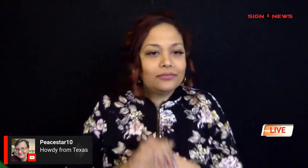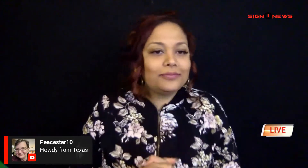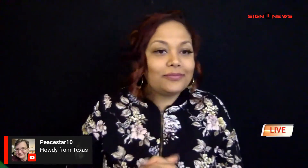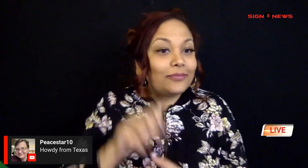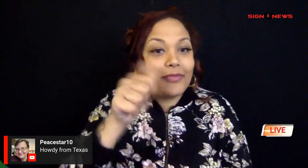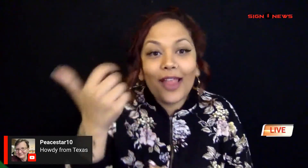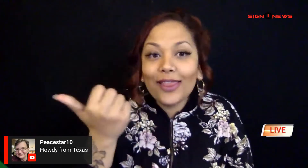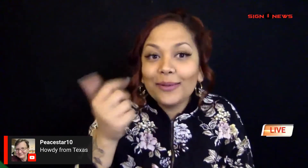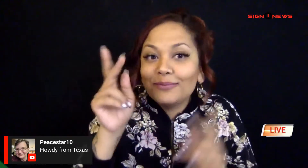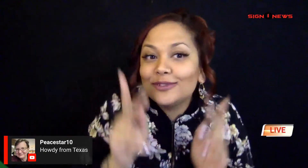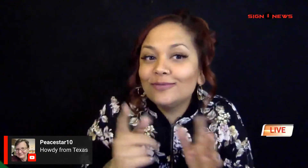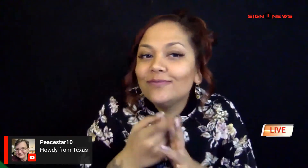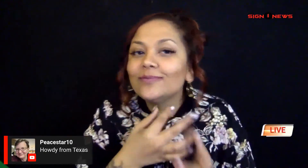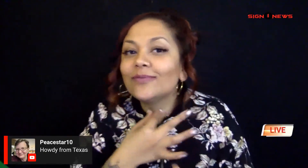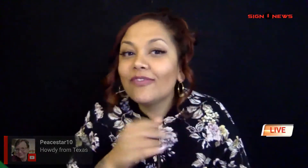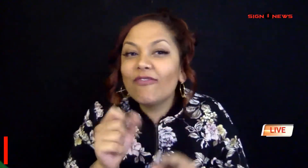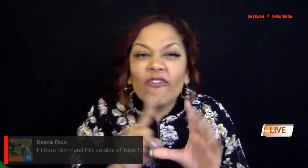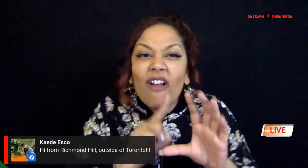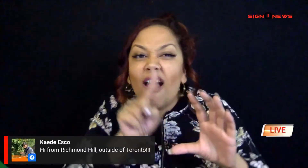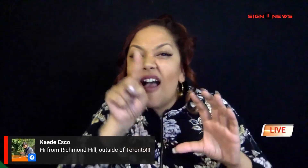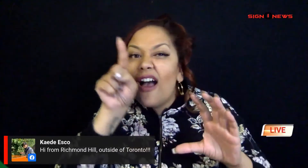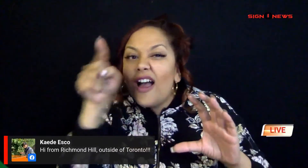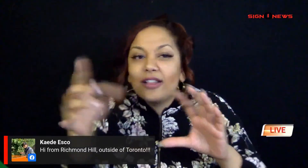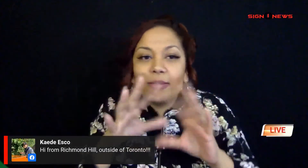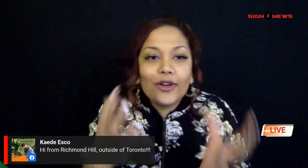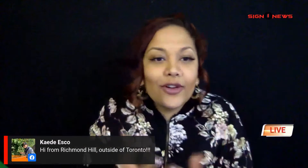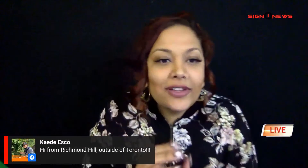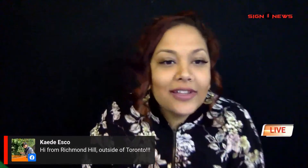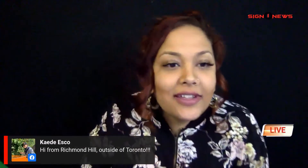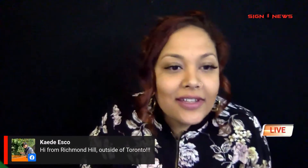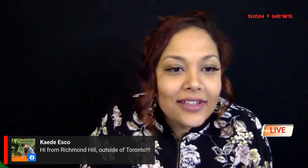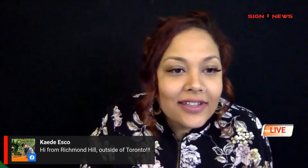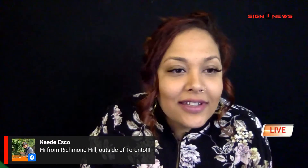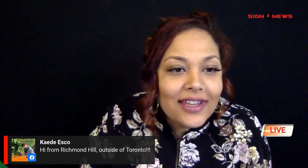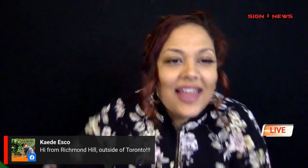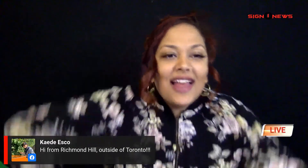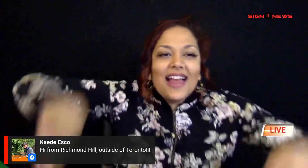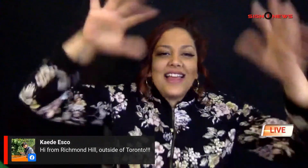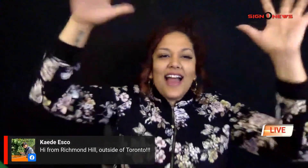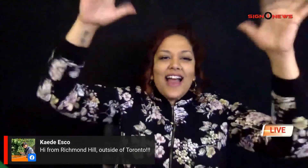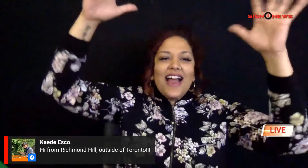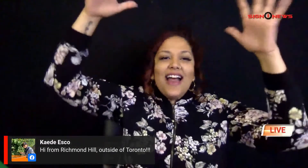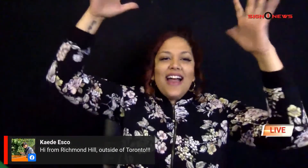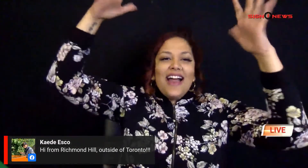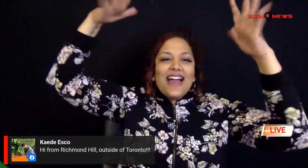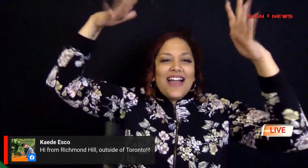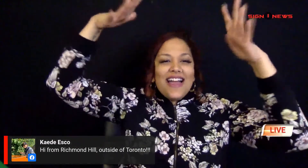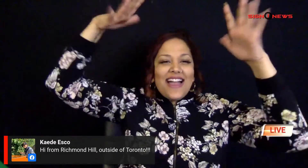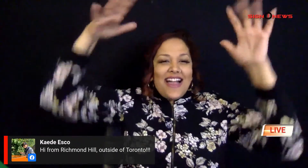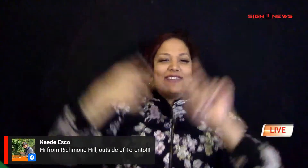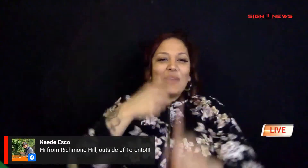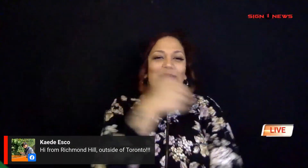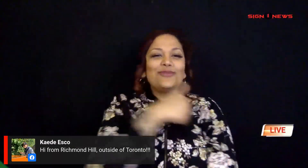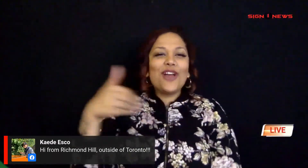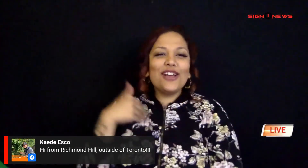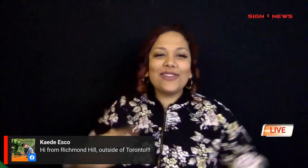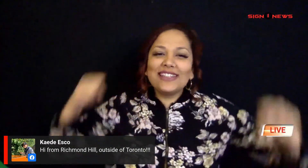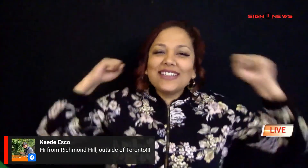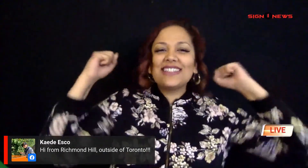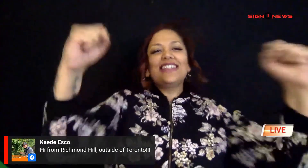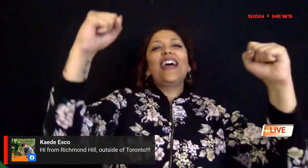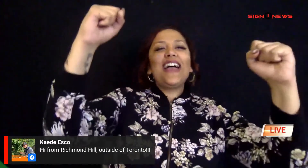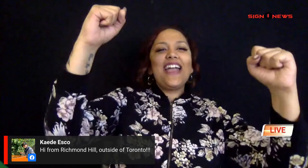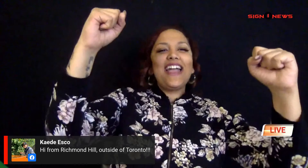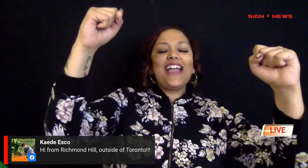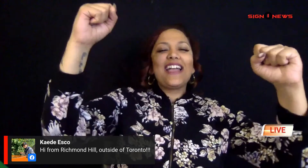freezing. Anybody else? Anybody else? Anybody? Who's from the farthest place? Oh, hey there. Yay.